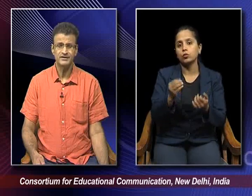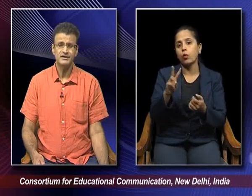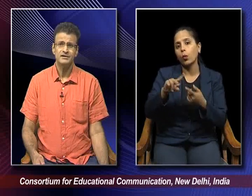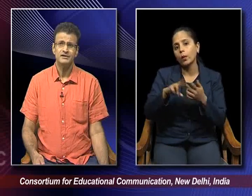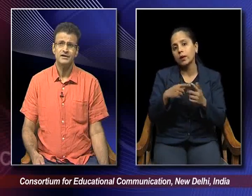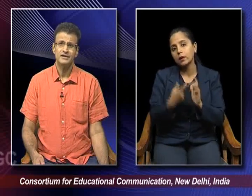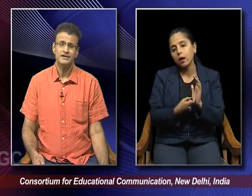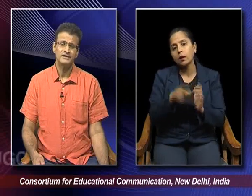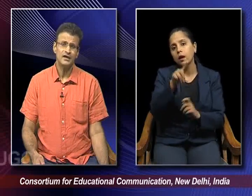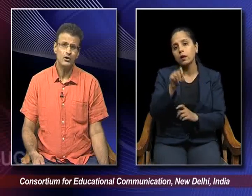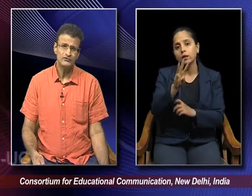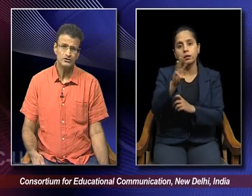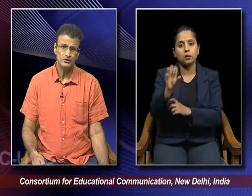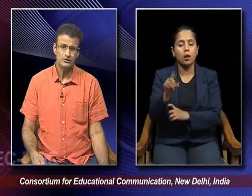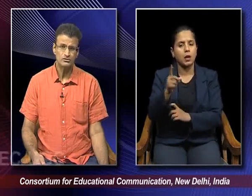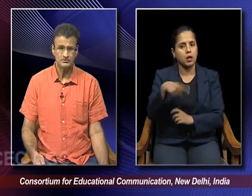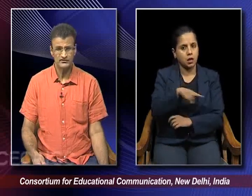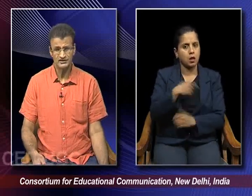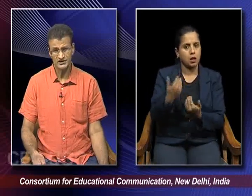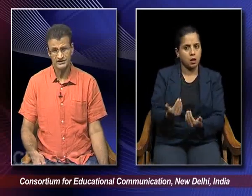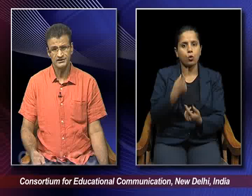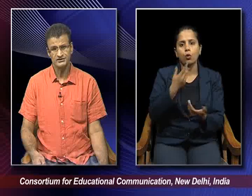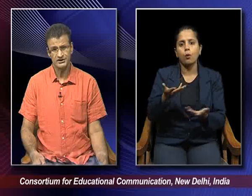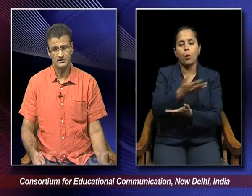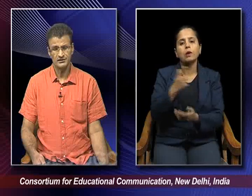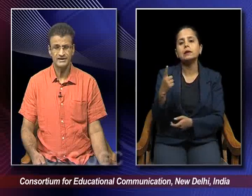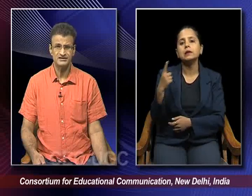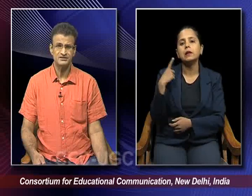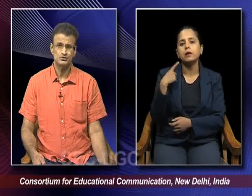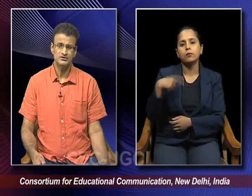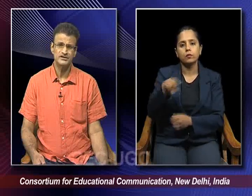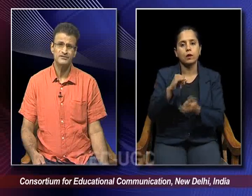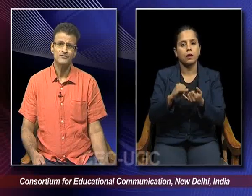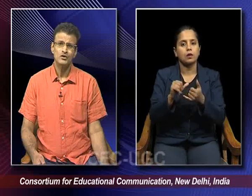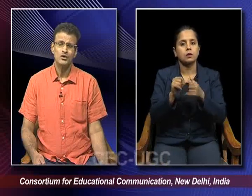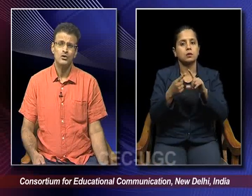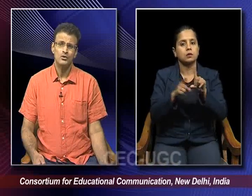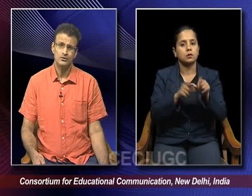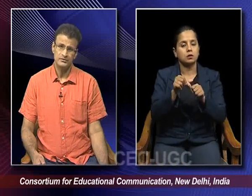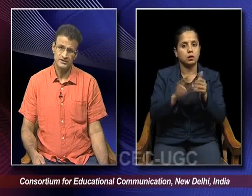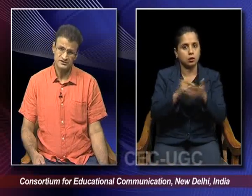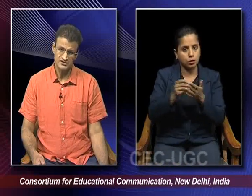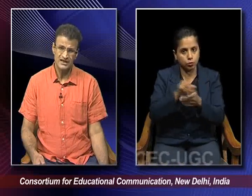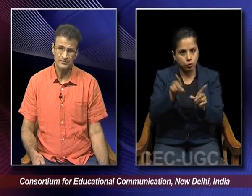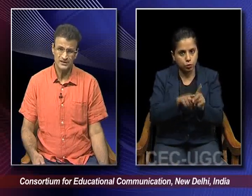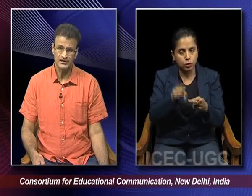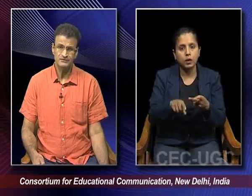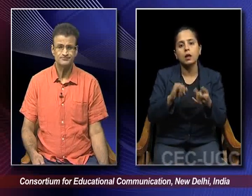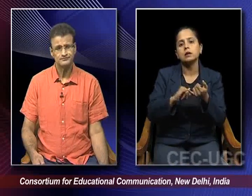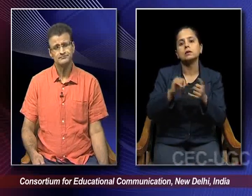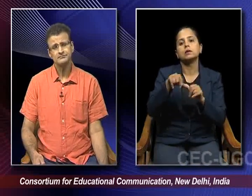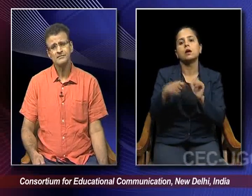1939. And now we'll talk about some of the other leaders like Satyamurthy or Sardar